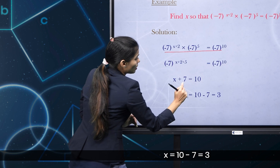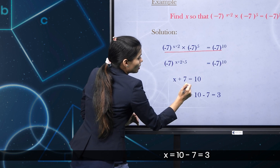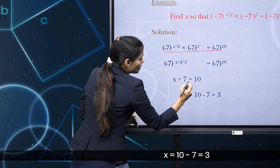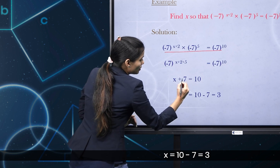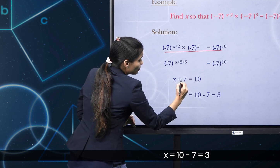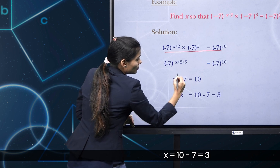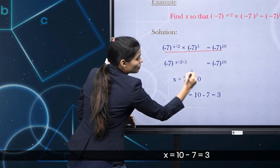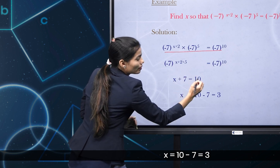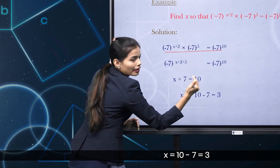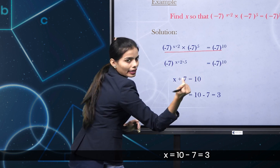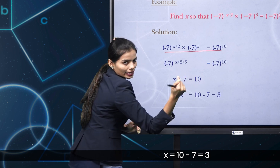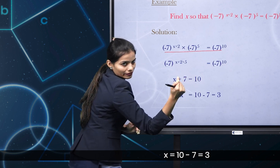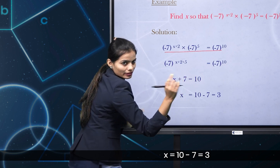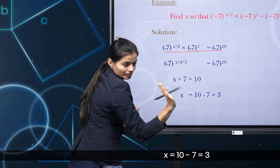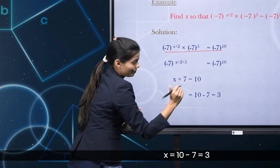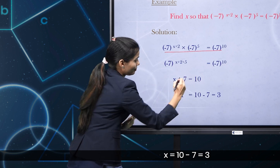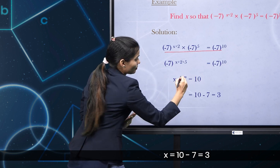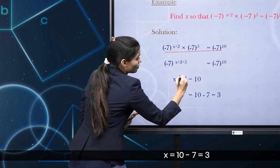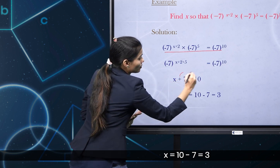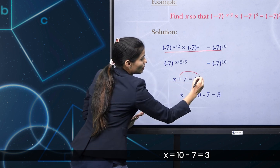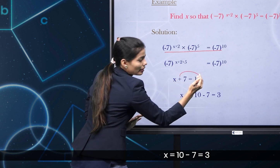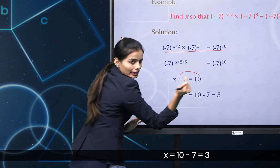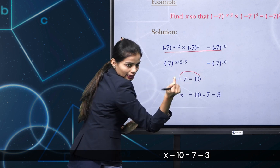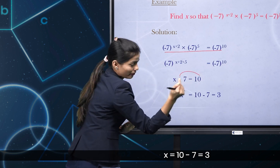is equal to 10 minus 7 is equal to 3.